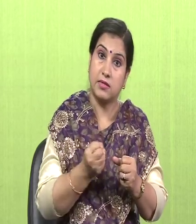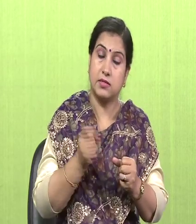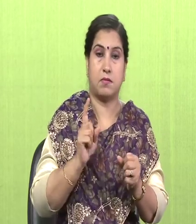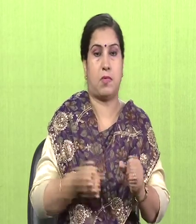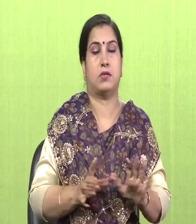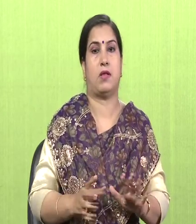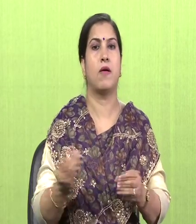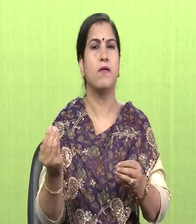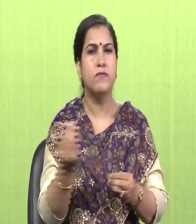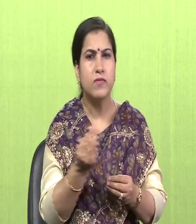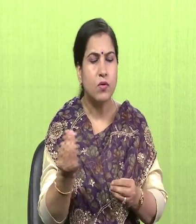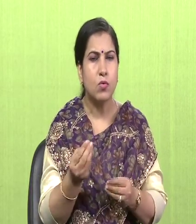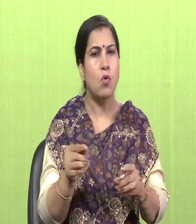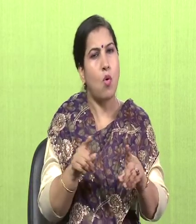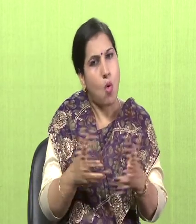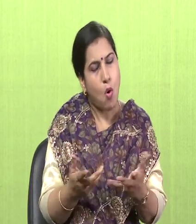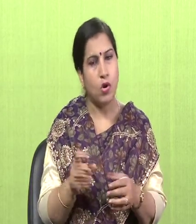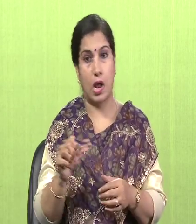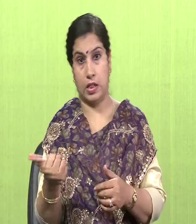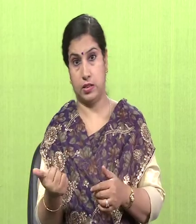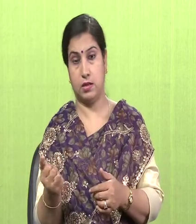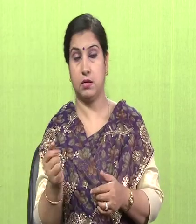Some of the other fundamental rights are